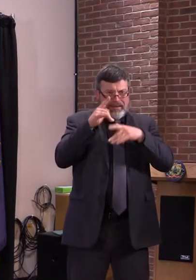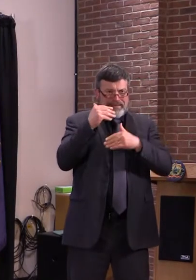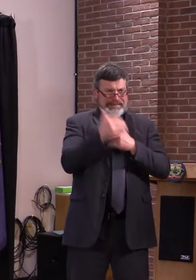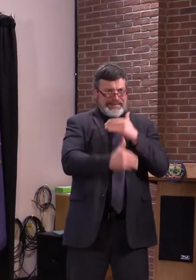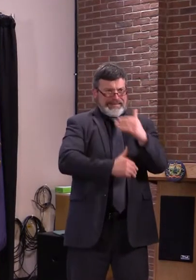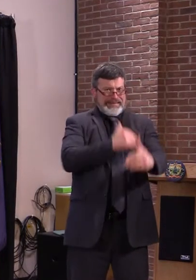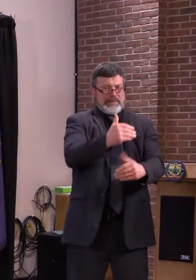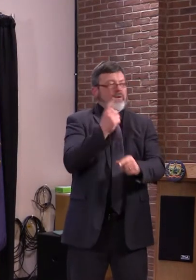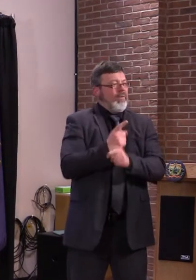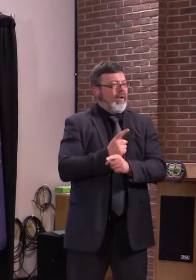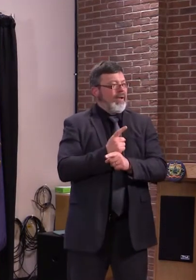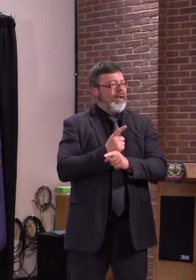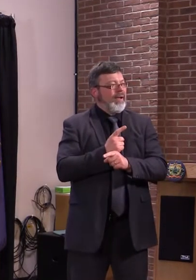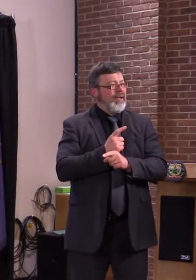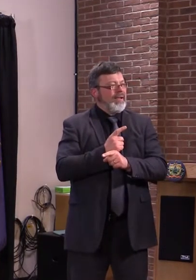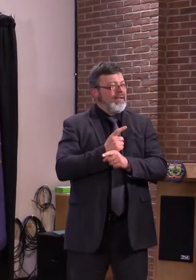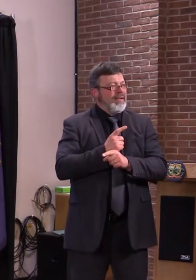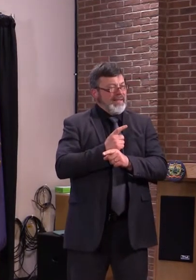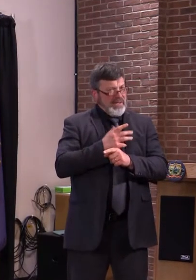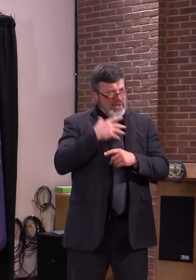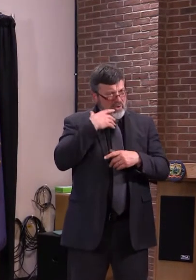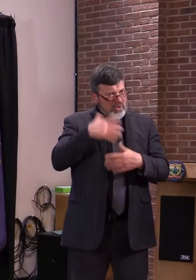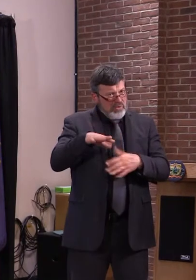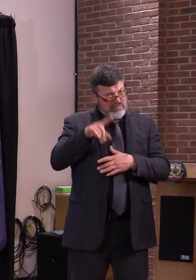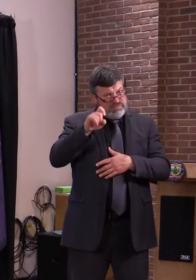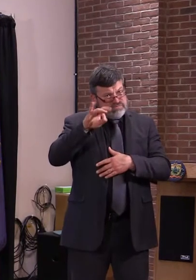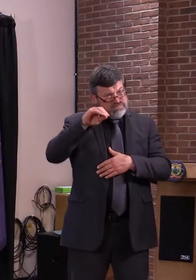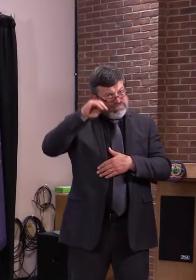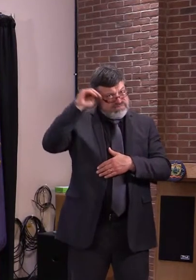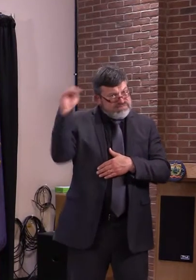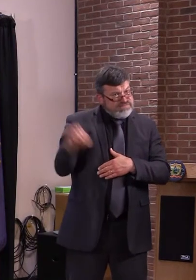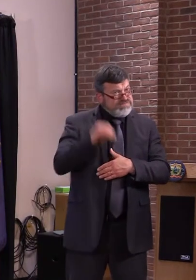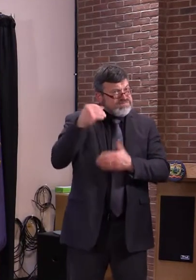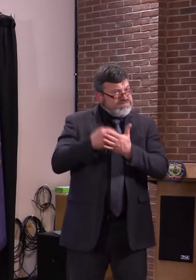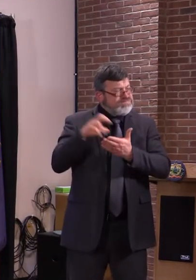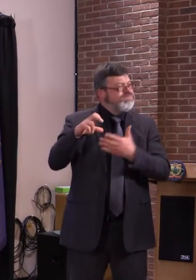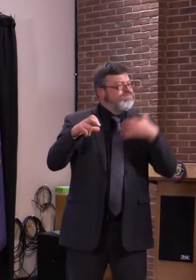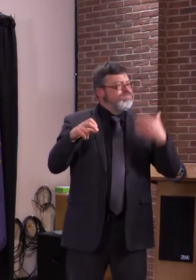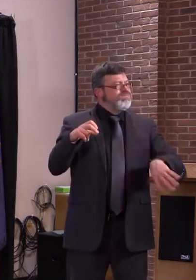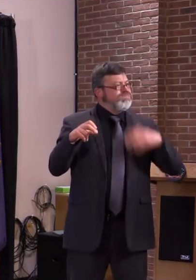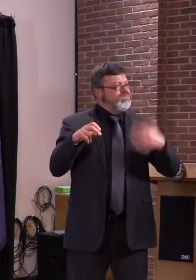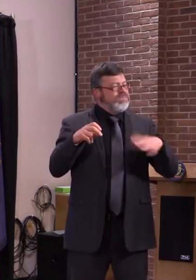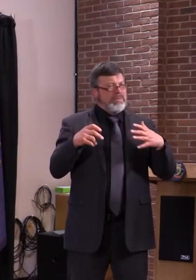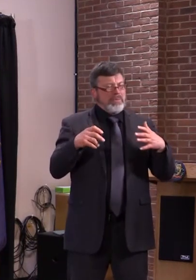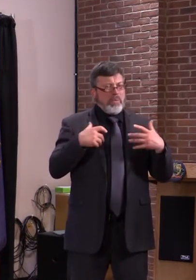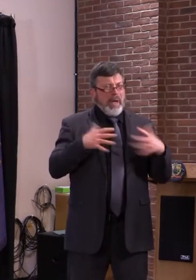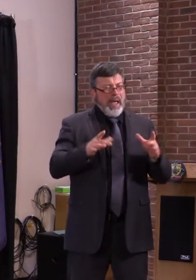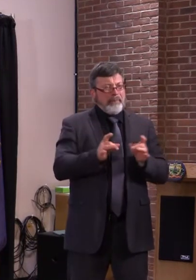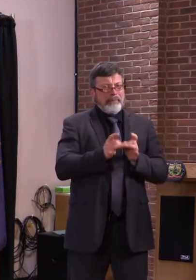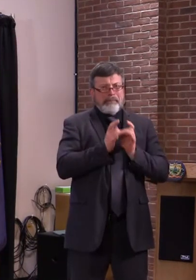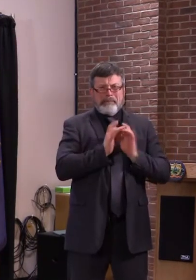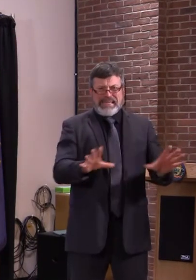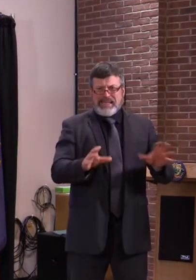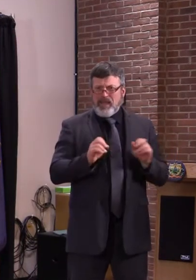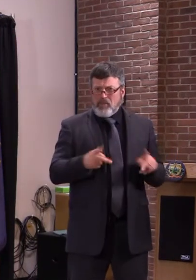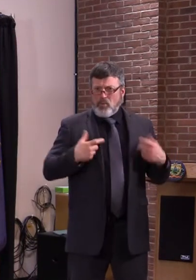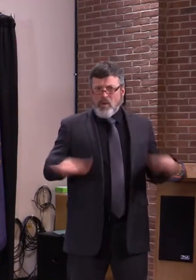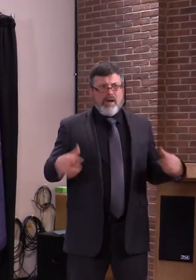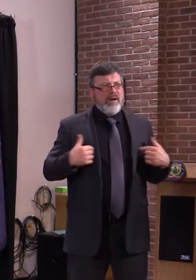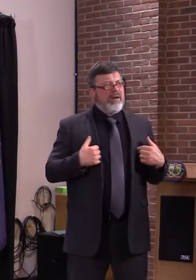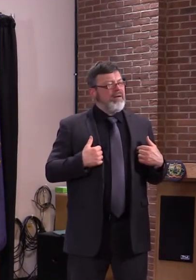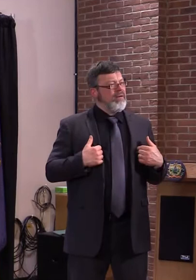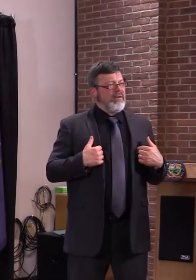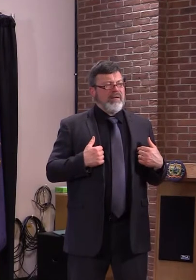going so we don't squander this moment in time. My team will continue to communicate with the committees.